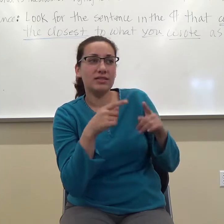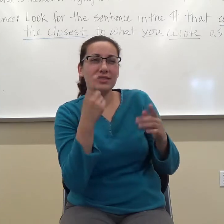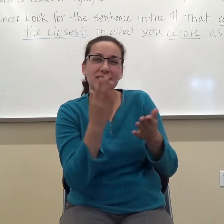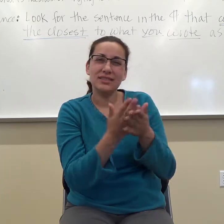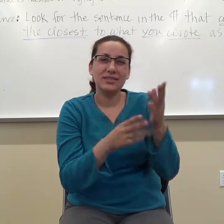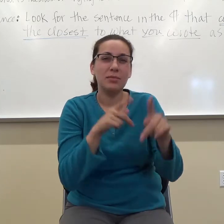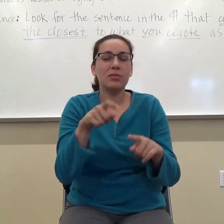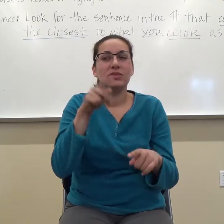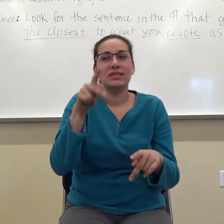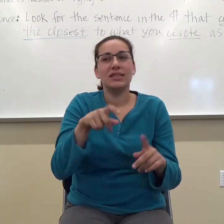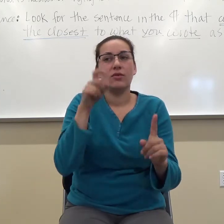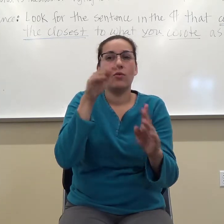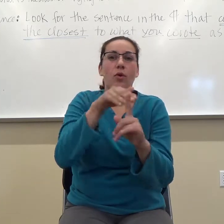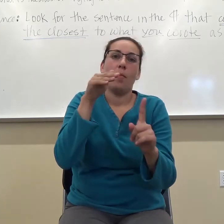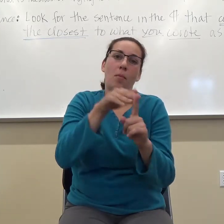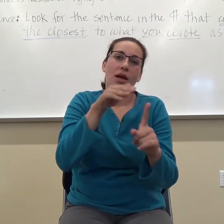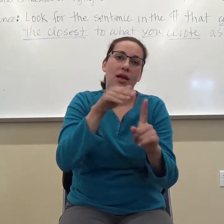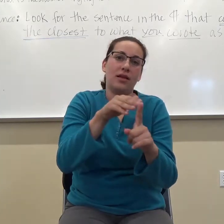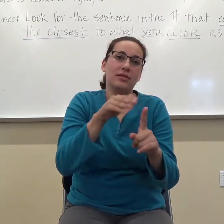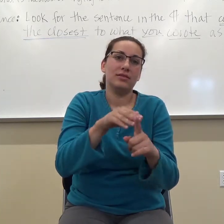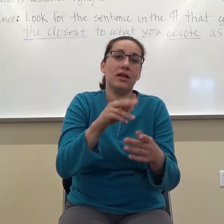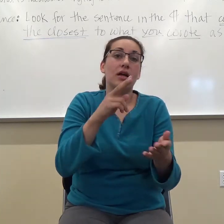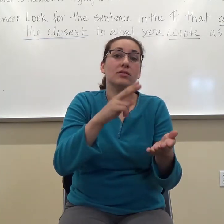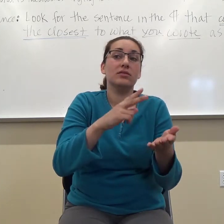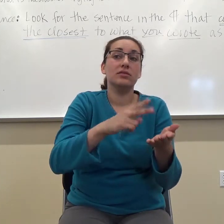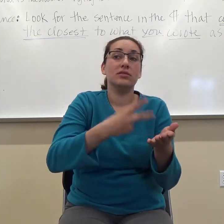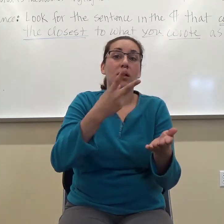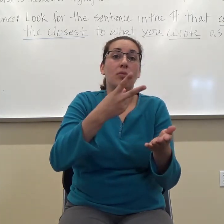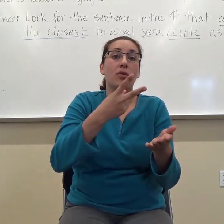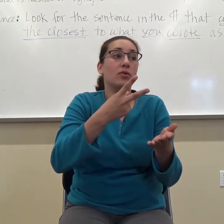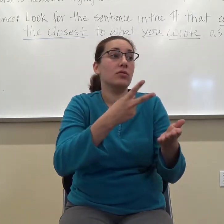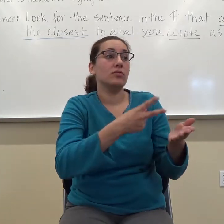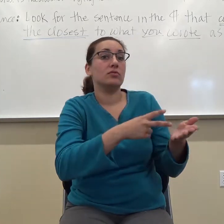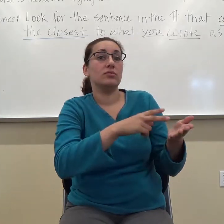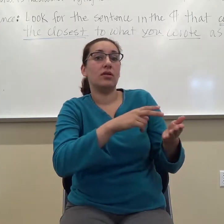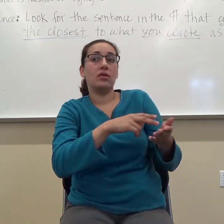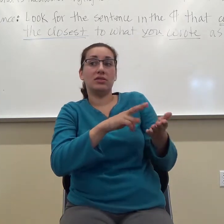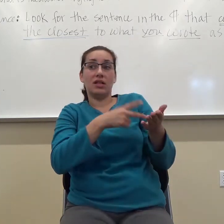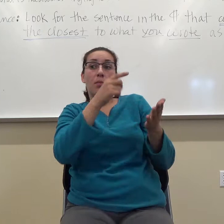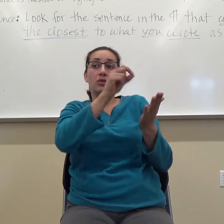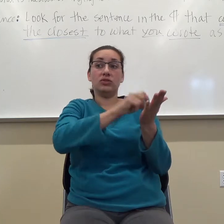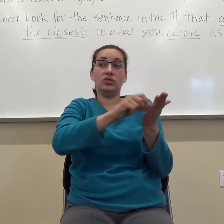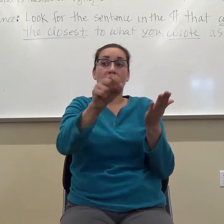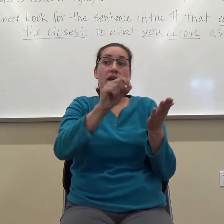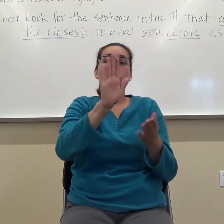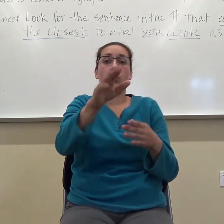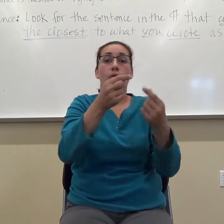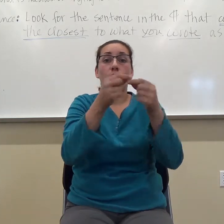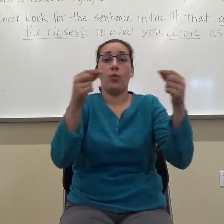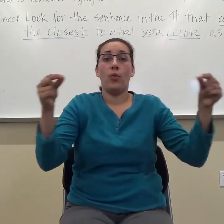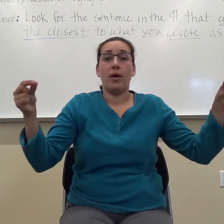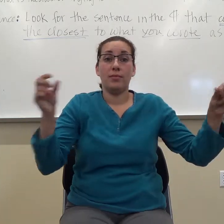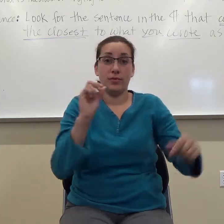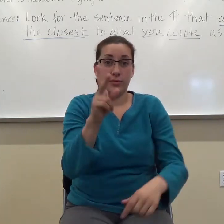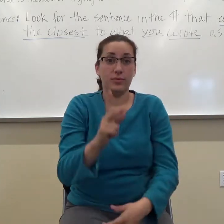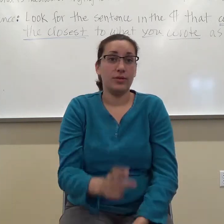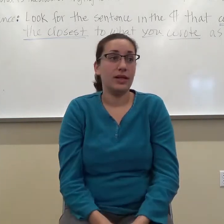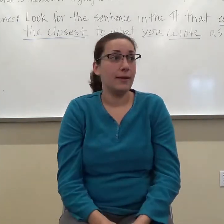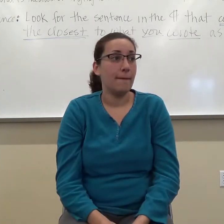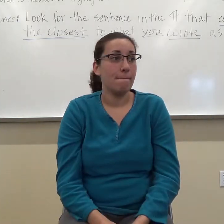double checking your grammar. If you need to, go back to the very beginning of the semester, get out those complete sentences